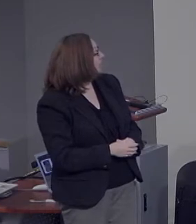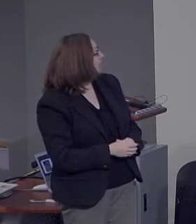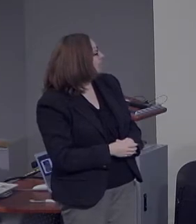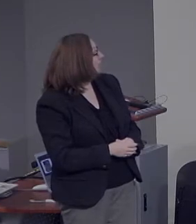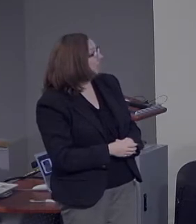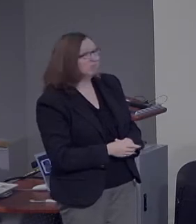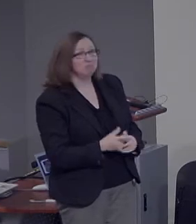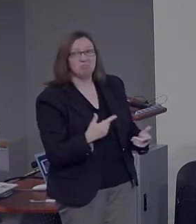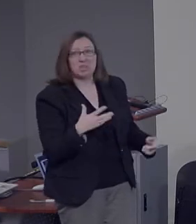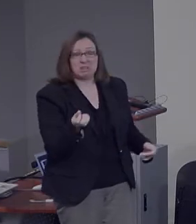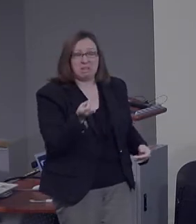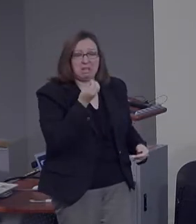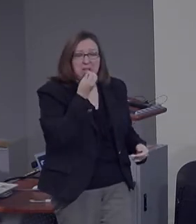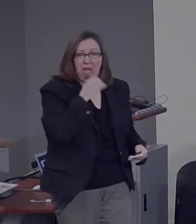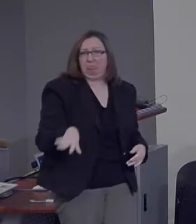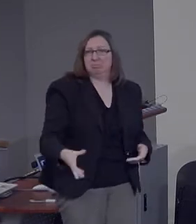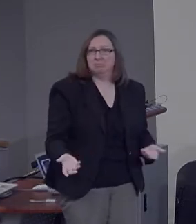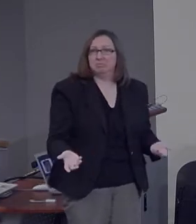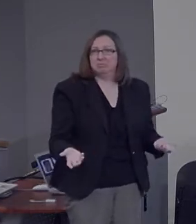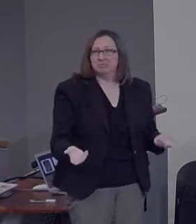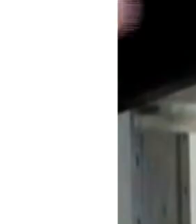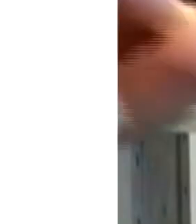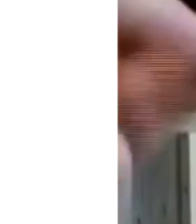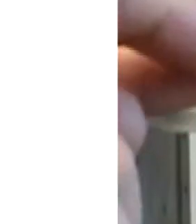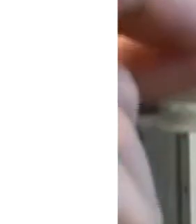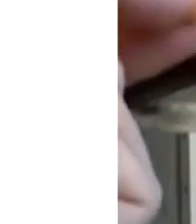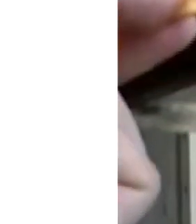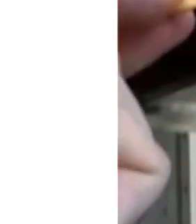No. She doesn't like it.